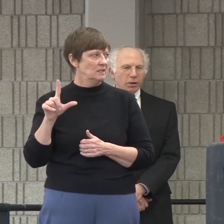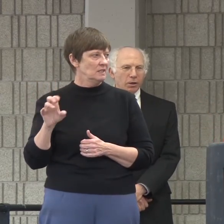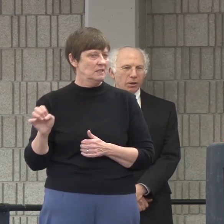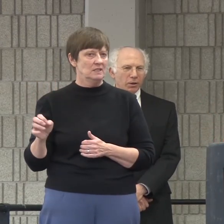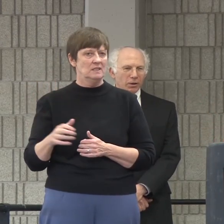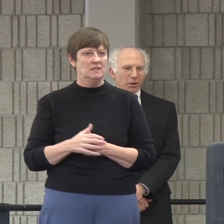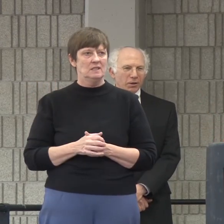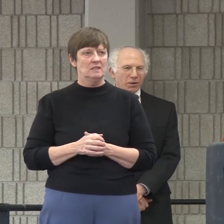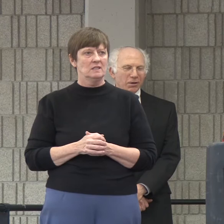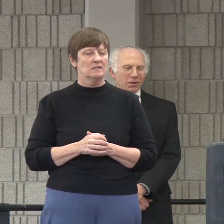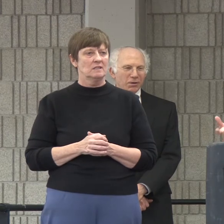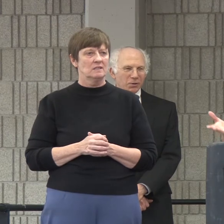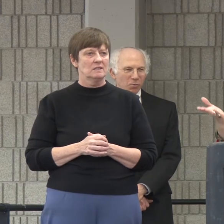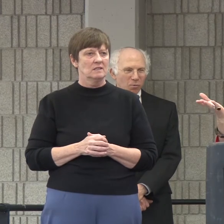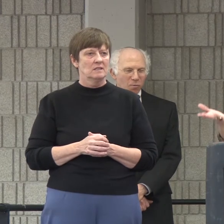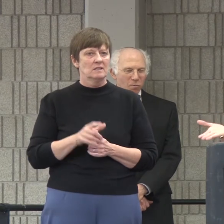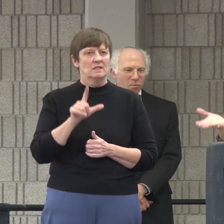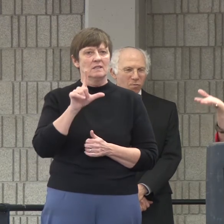vayehili,